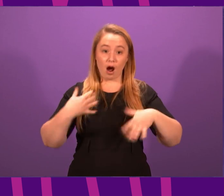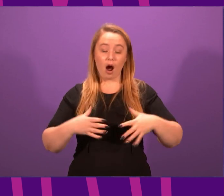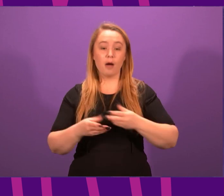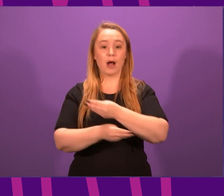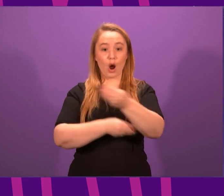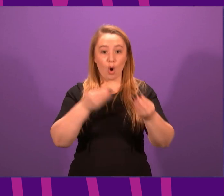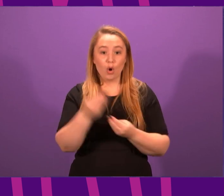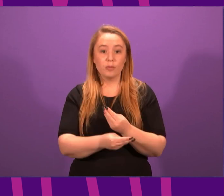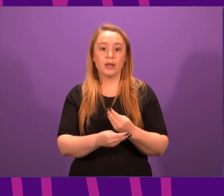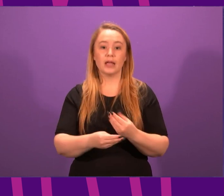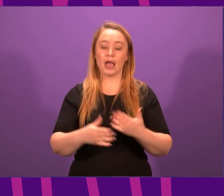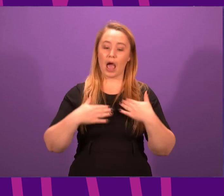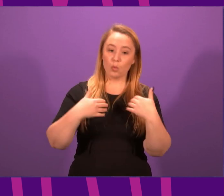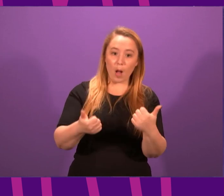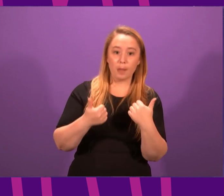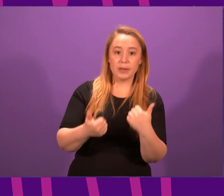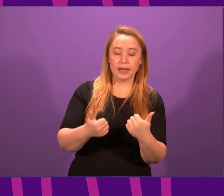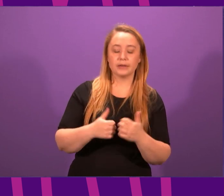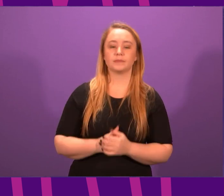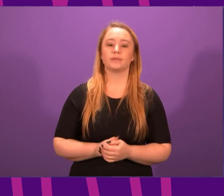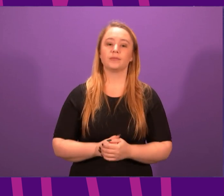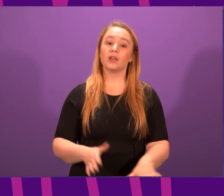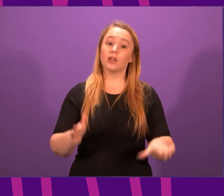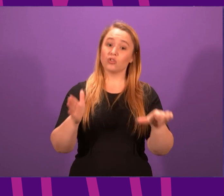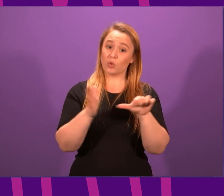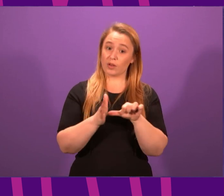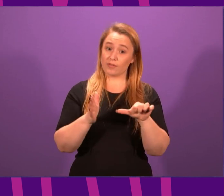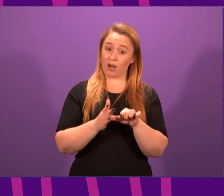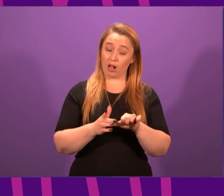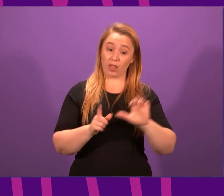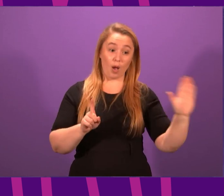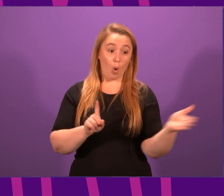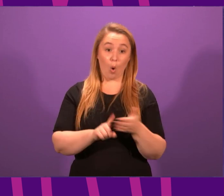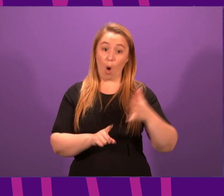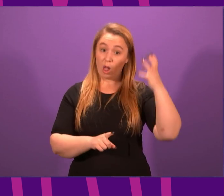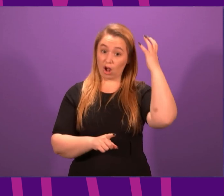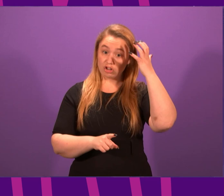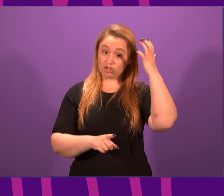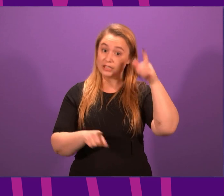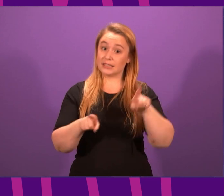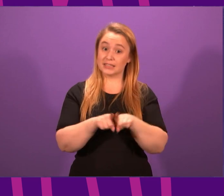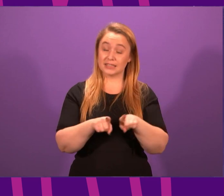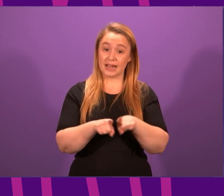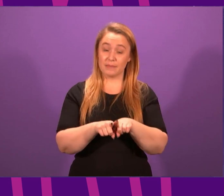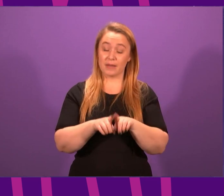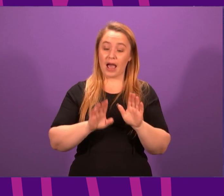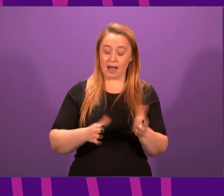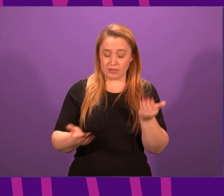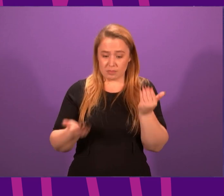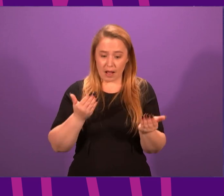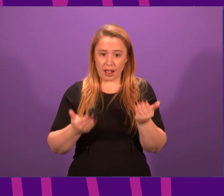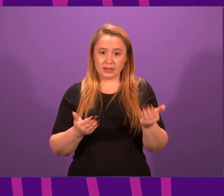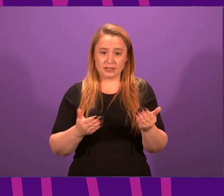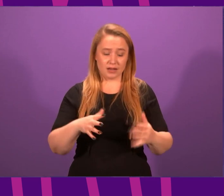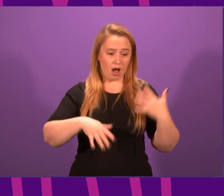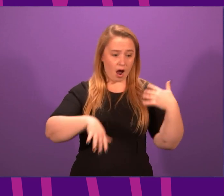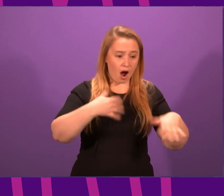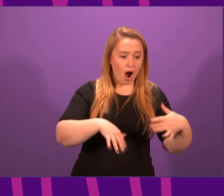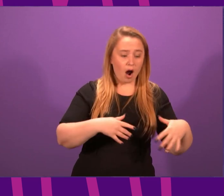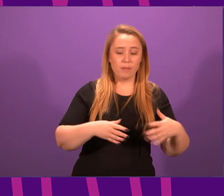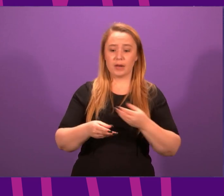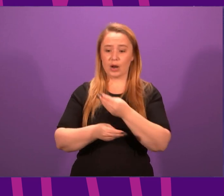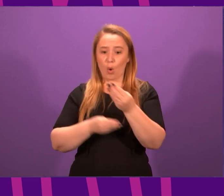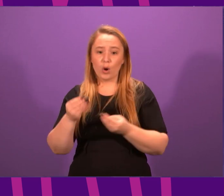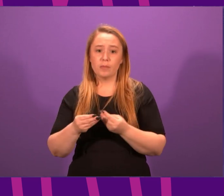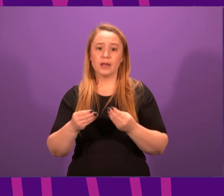to wider health and well-being. So the difficult task all countries have is to balance all of that and minimise the overall harm of the